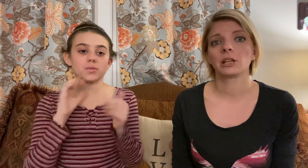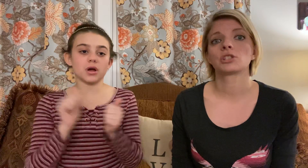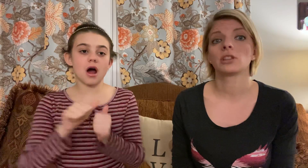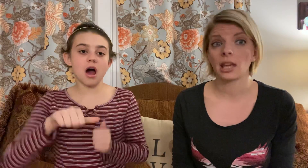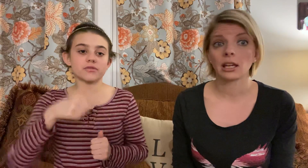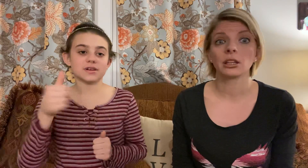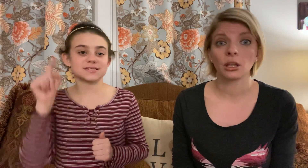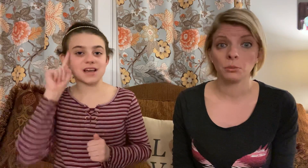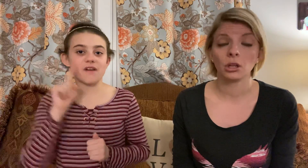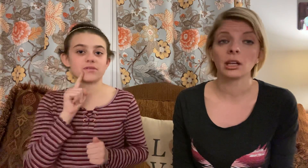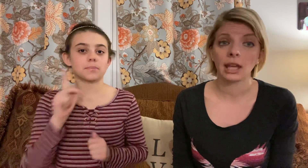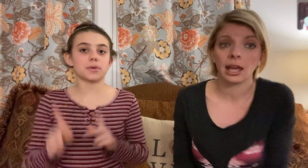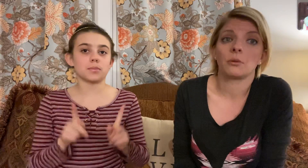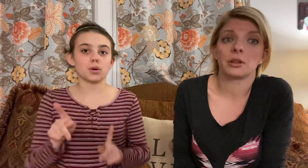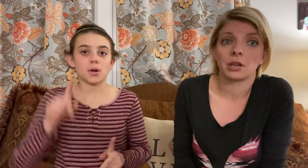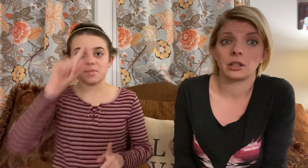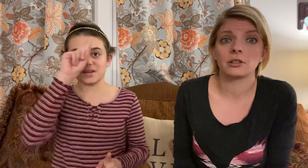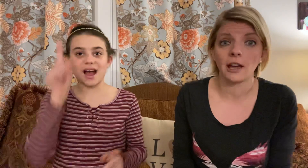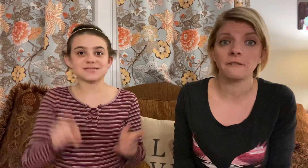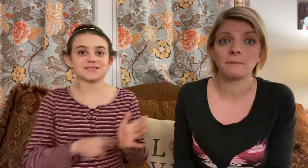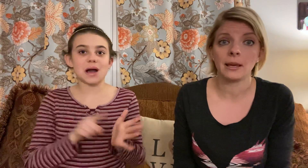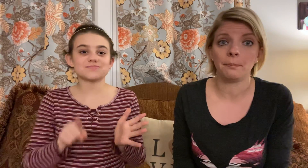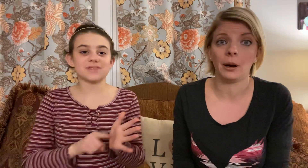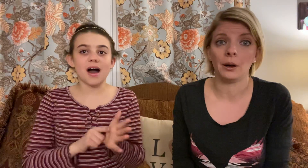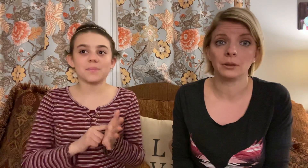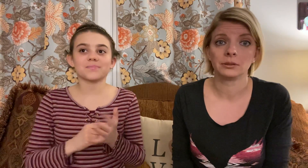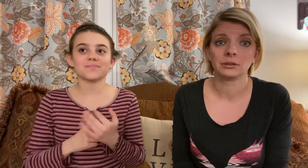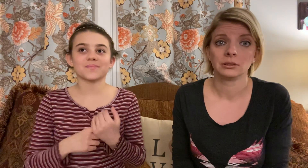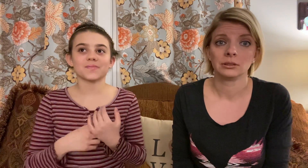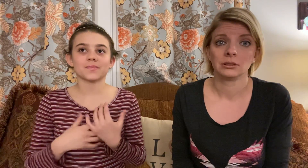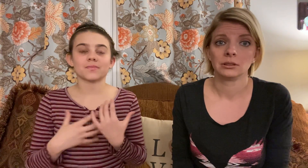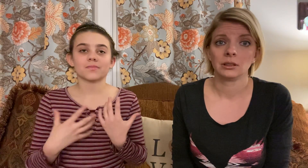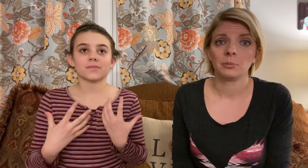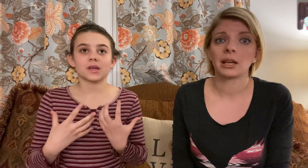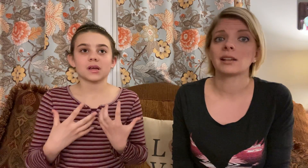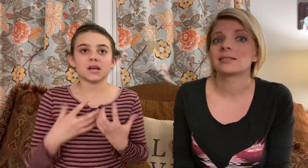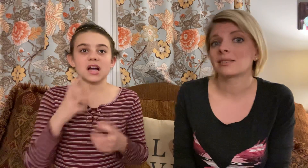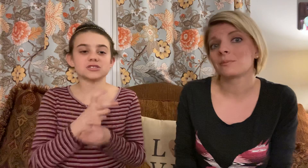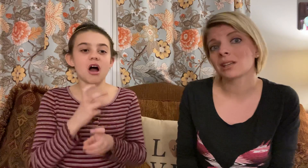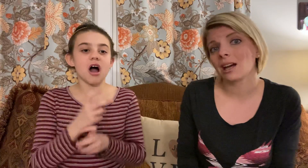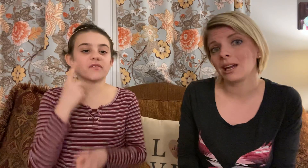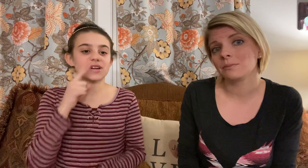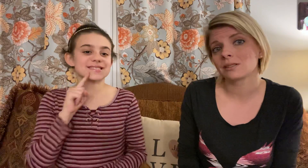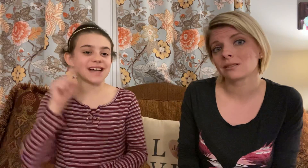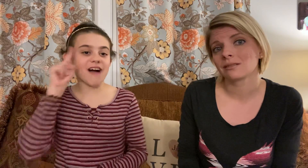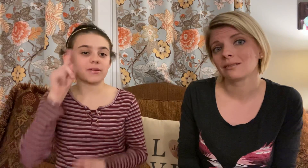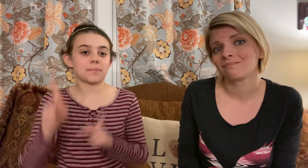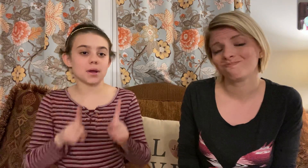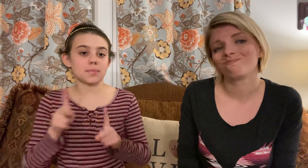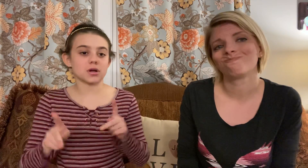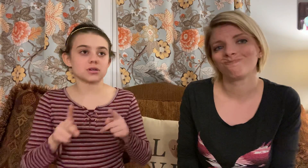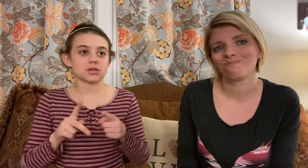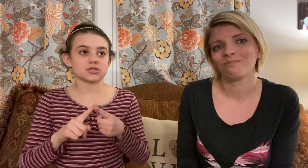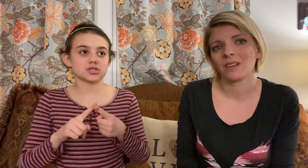so they can communicate with other deaf people. Because sometimes